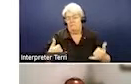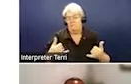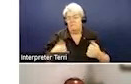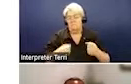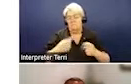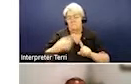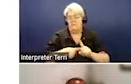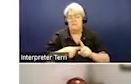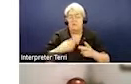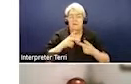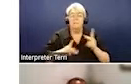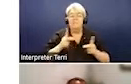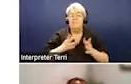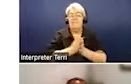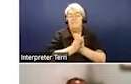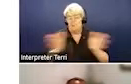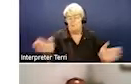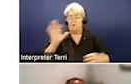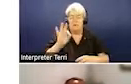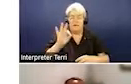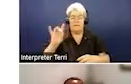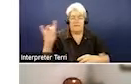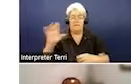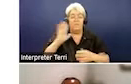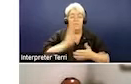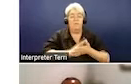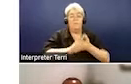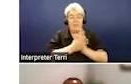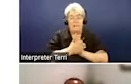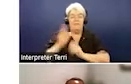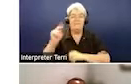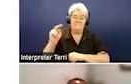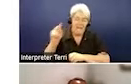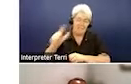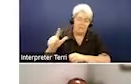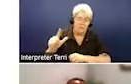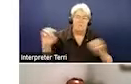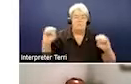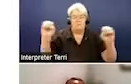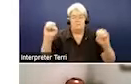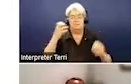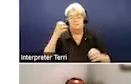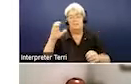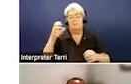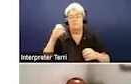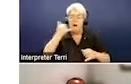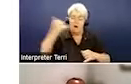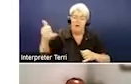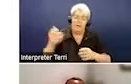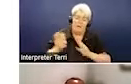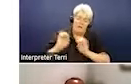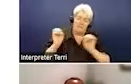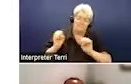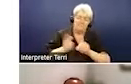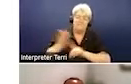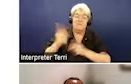seeing embracing across the 988 set to become a national crisis hotline in some of the states. It's moving in